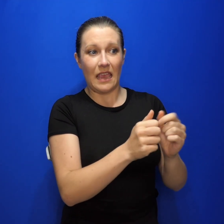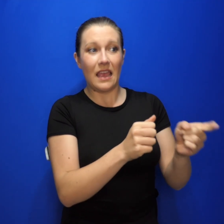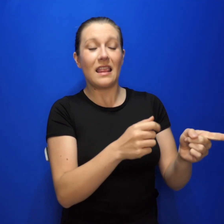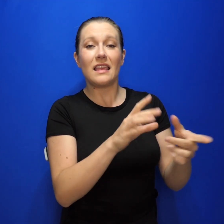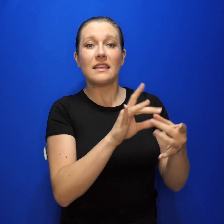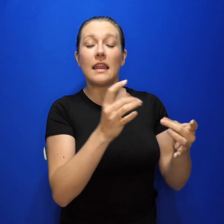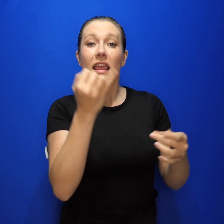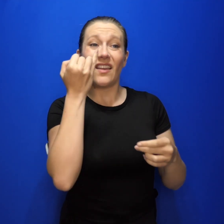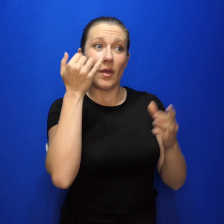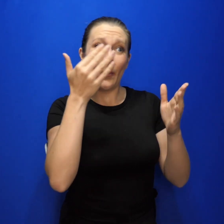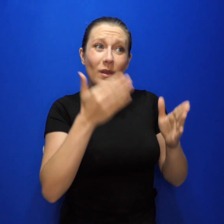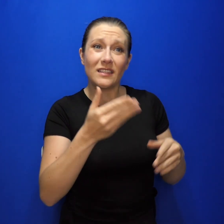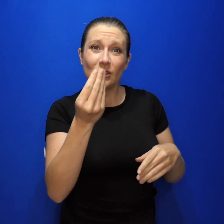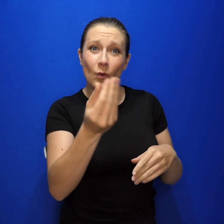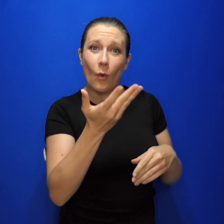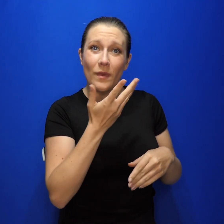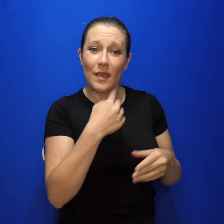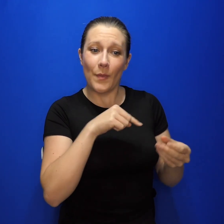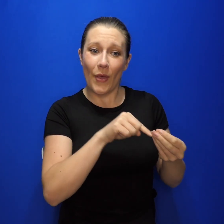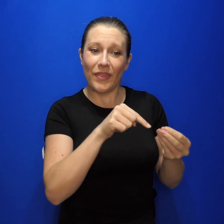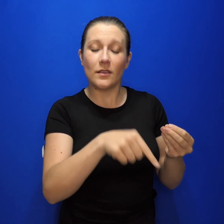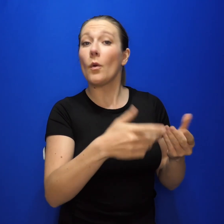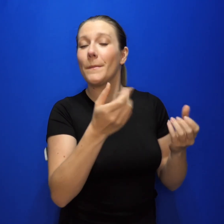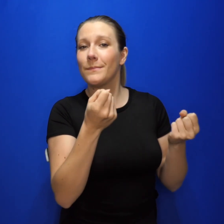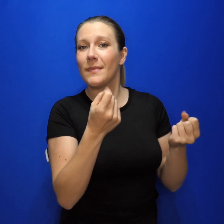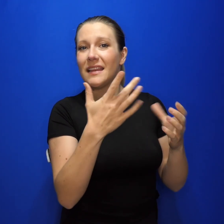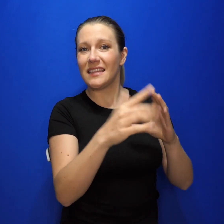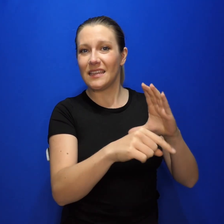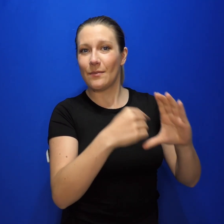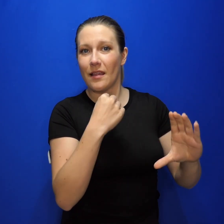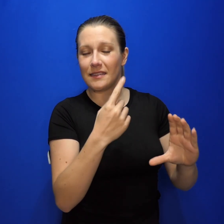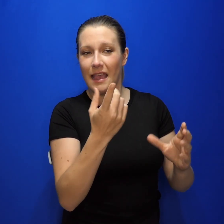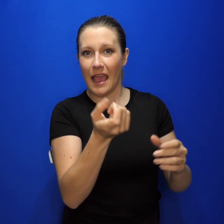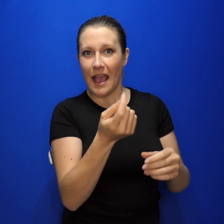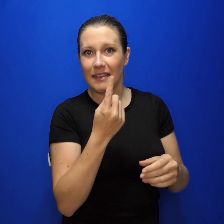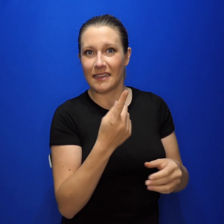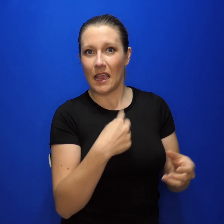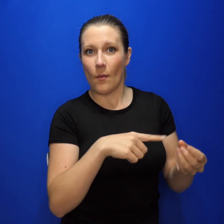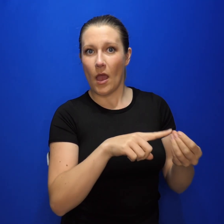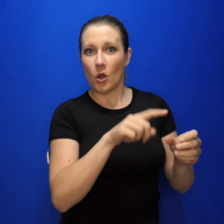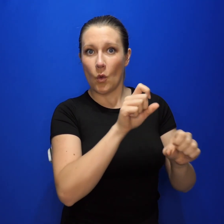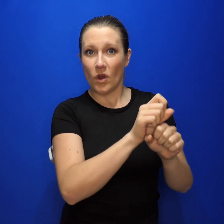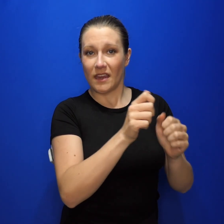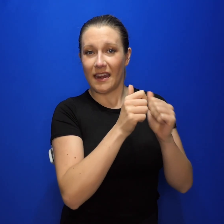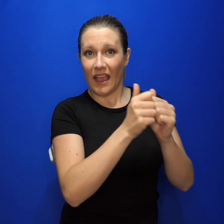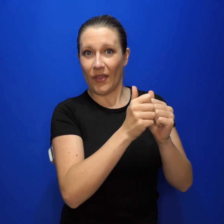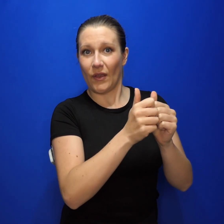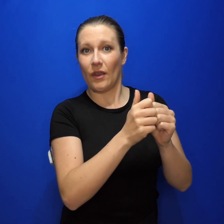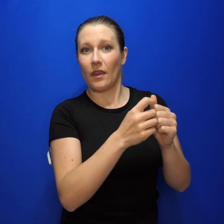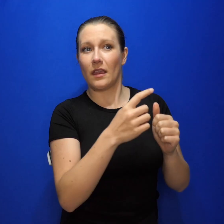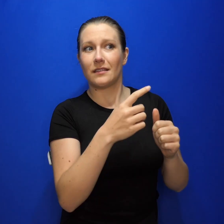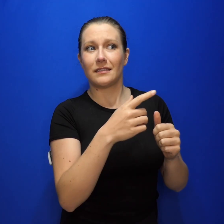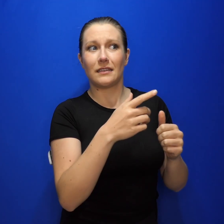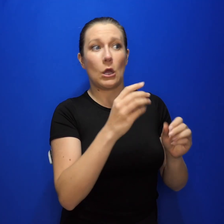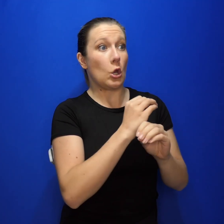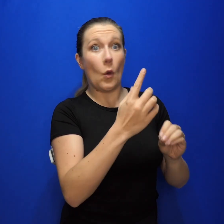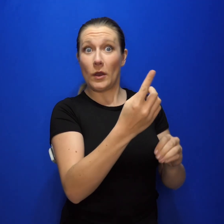somebody just told me about this, or the emails that I get, asking about like working together. Nobody had told me